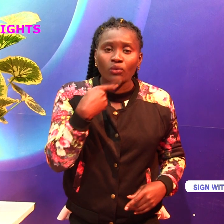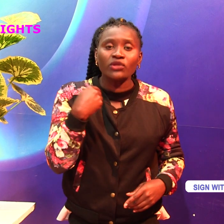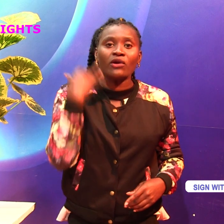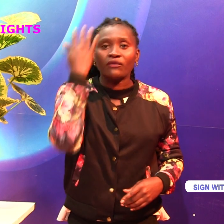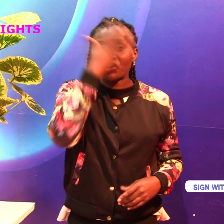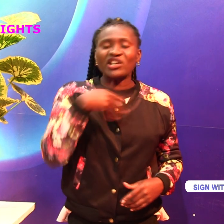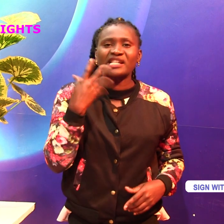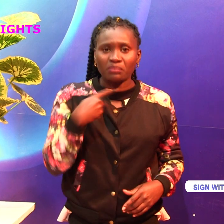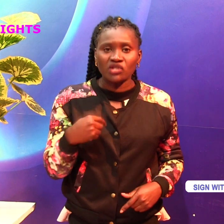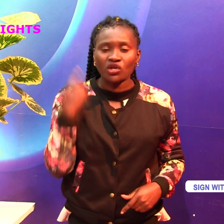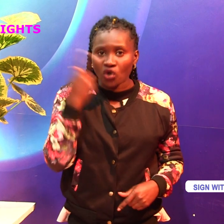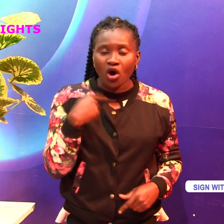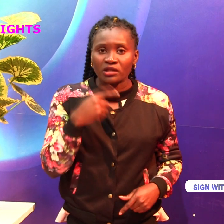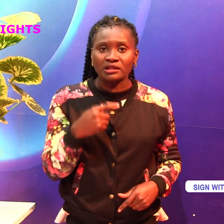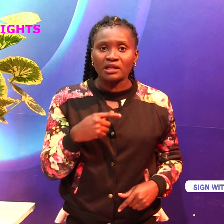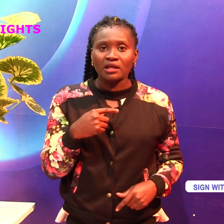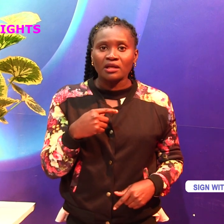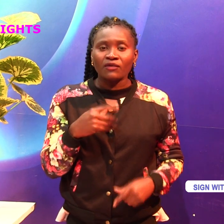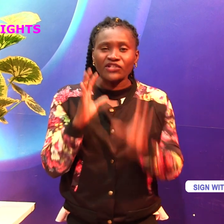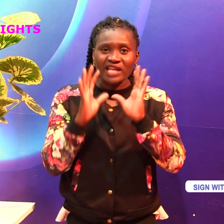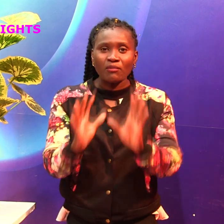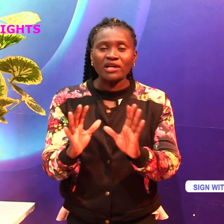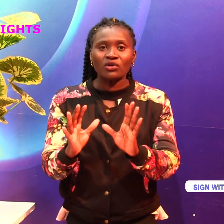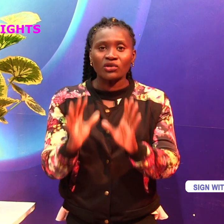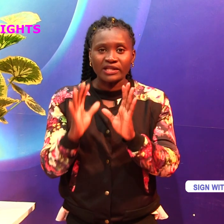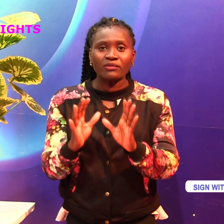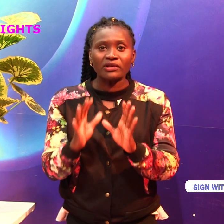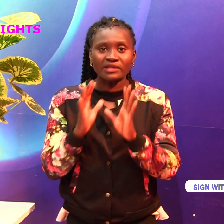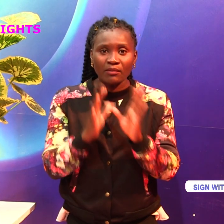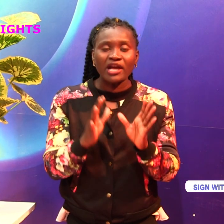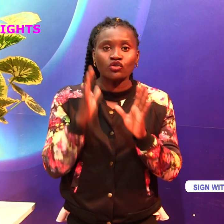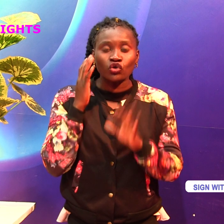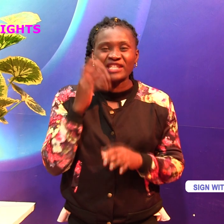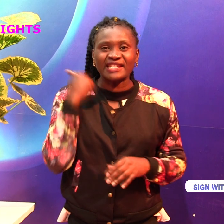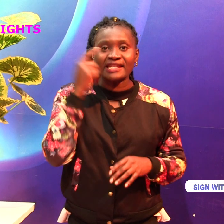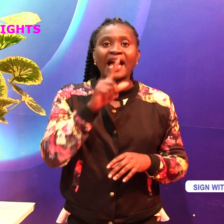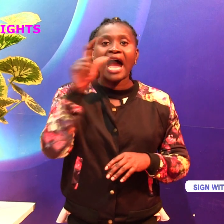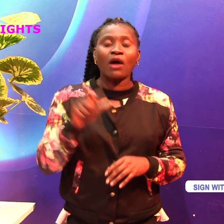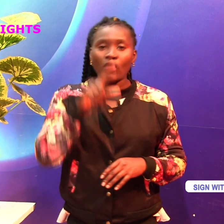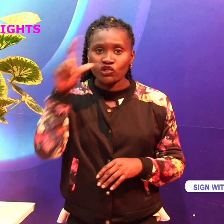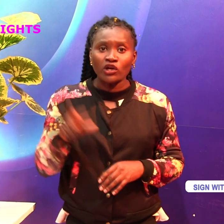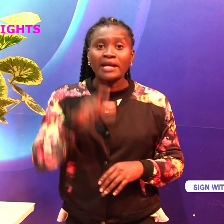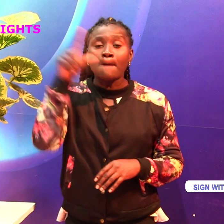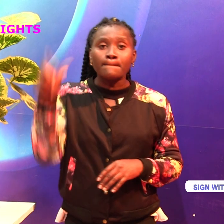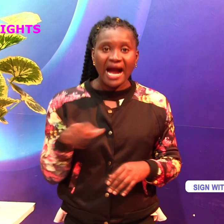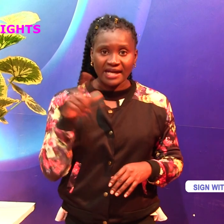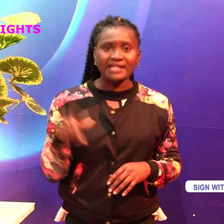your facial expression on. For someone or someone somewhere to know it is a question mark. It